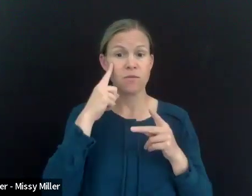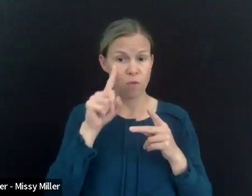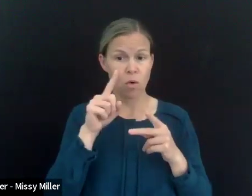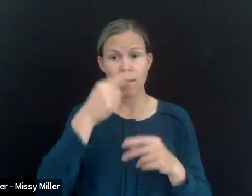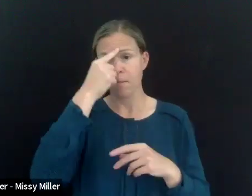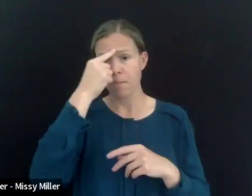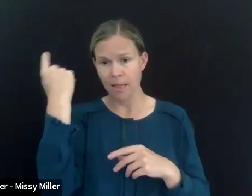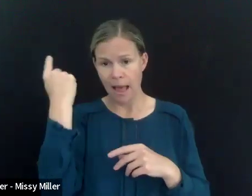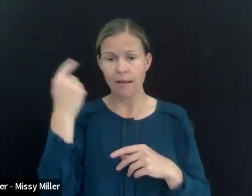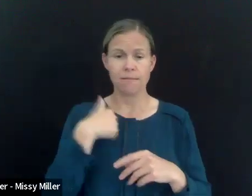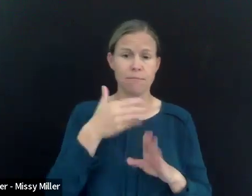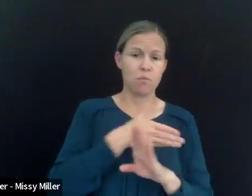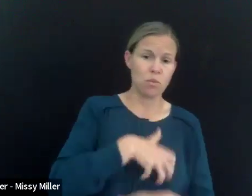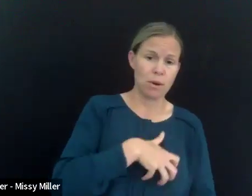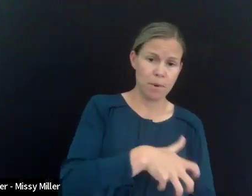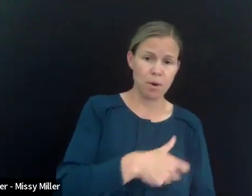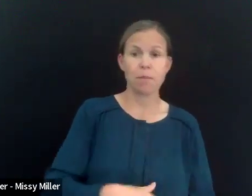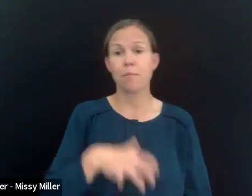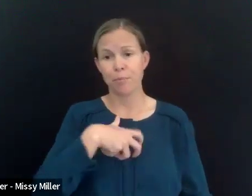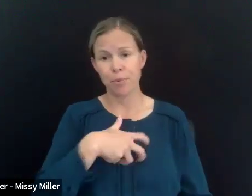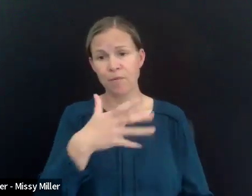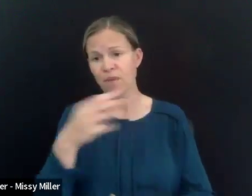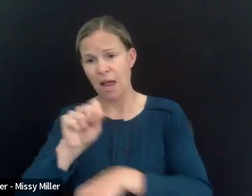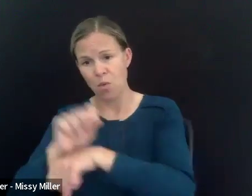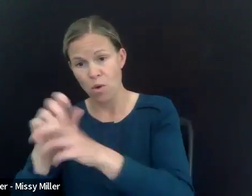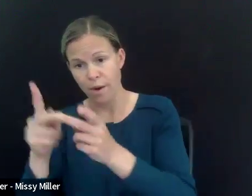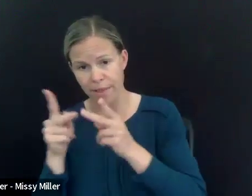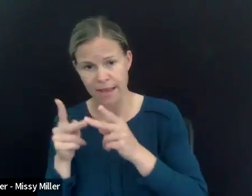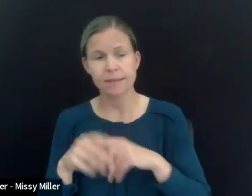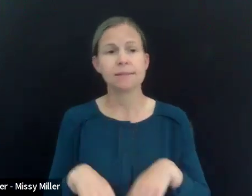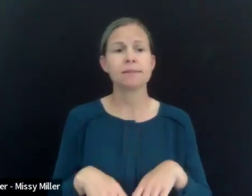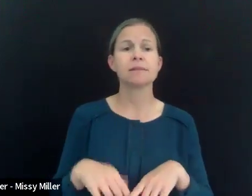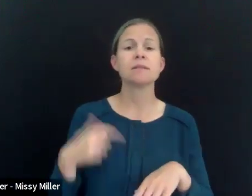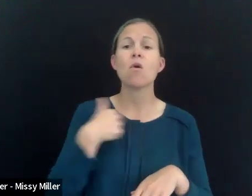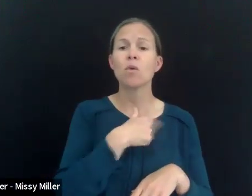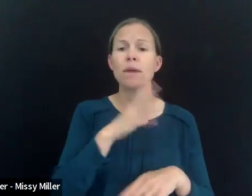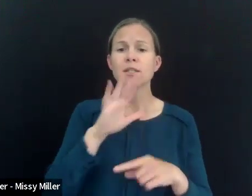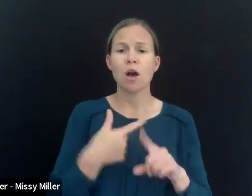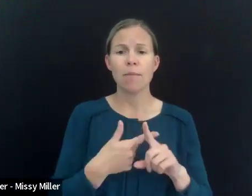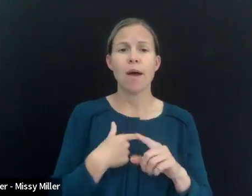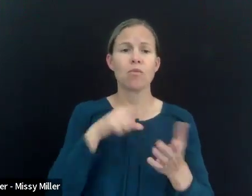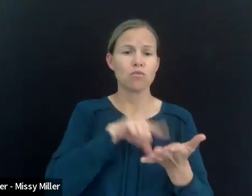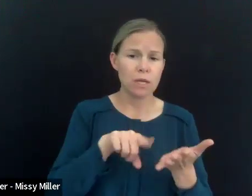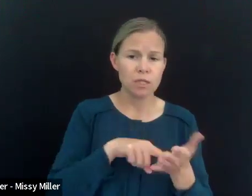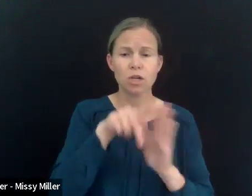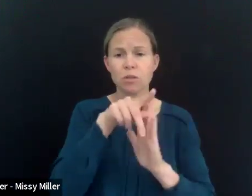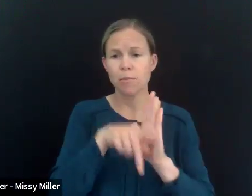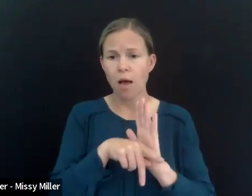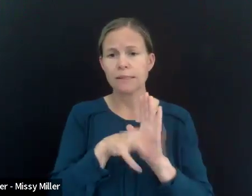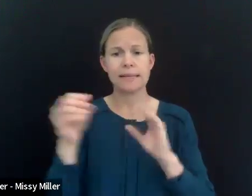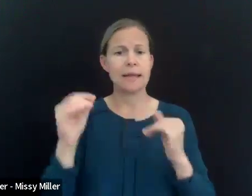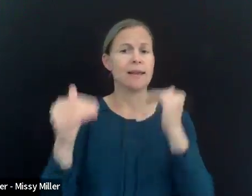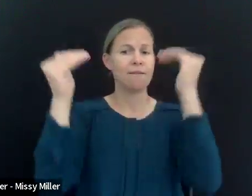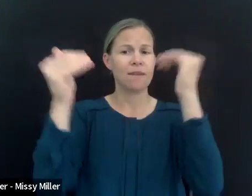and reproductive health workforce. And so when we talk about research, policy, culture shift, and advancing care,